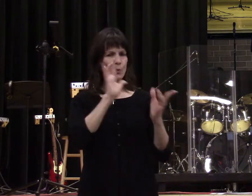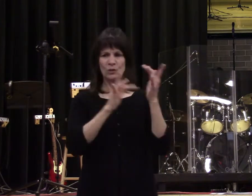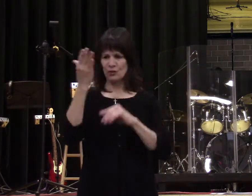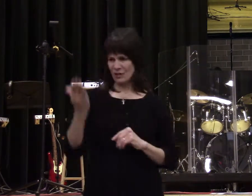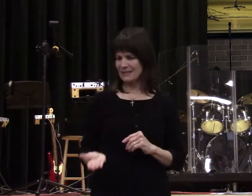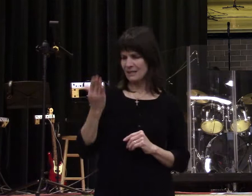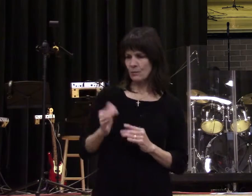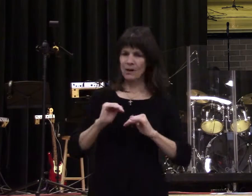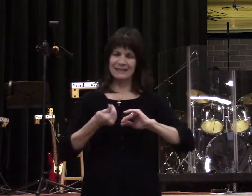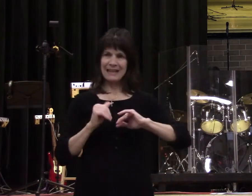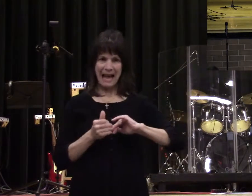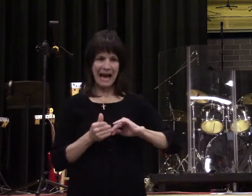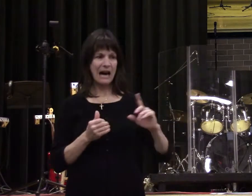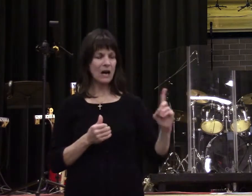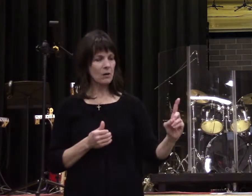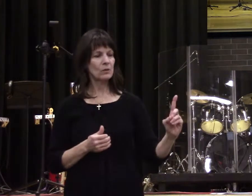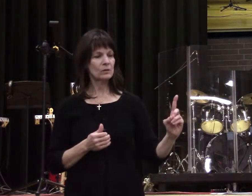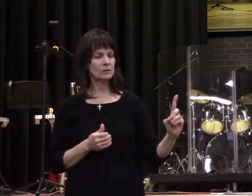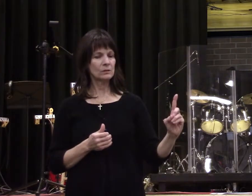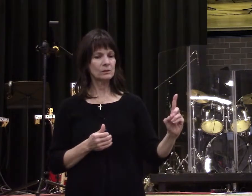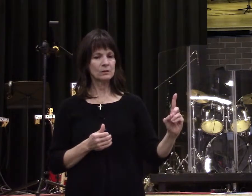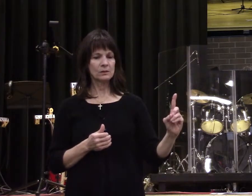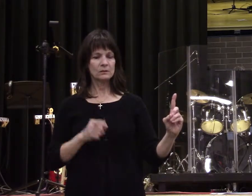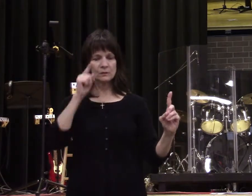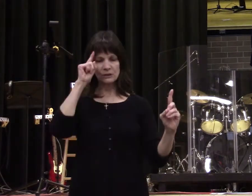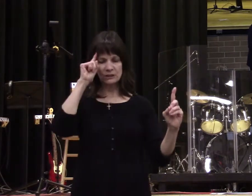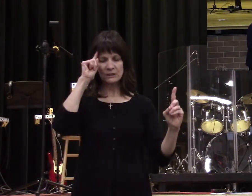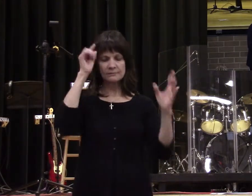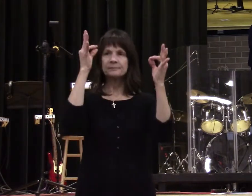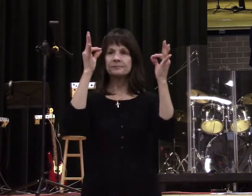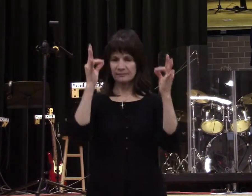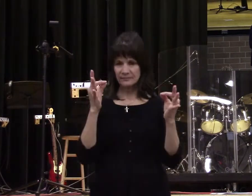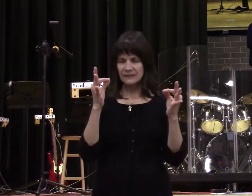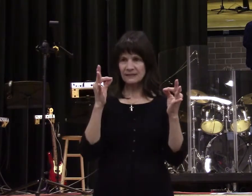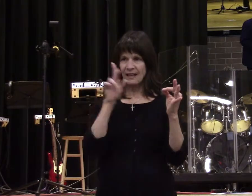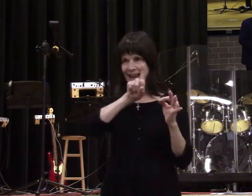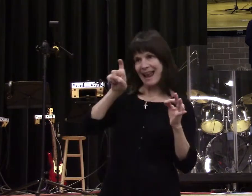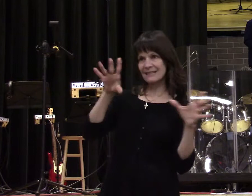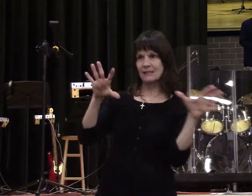is, comes alongside of our revelation to be a worshiper.